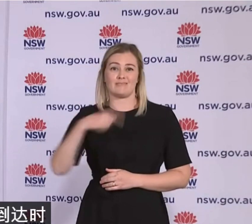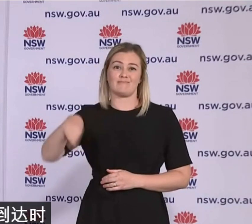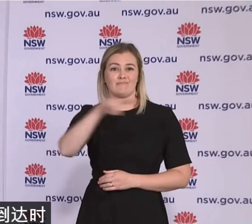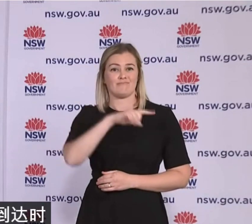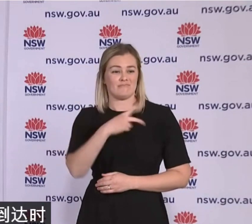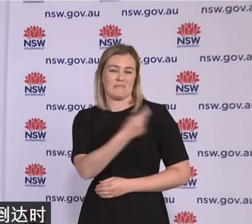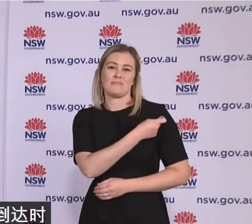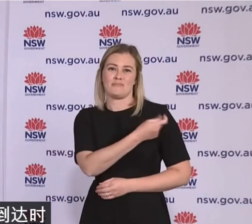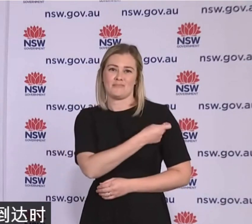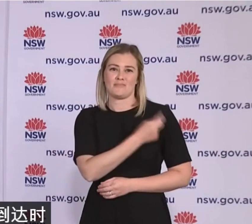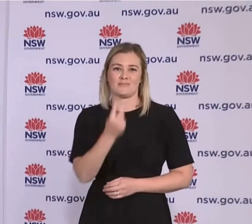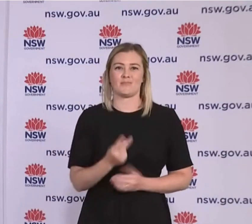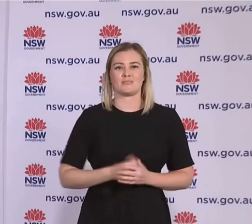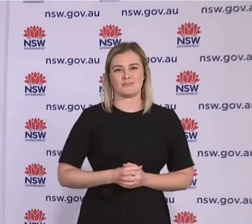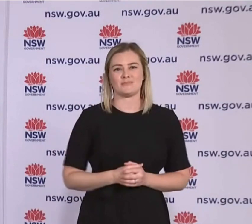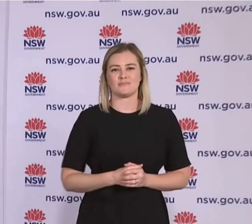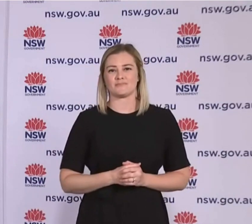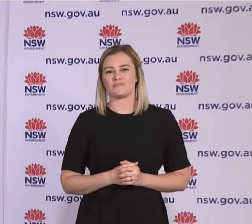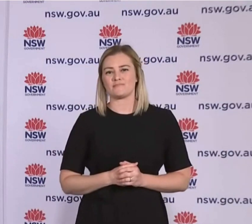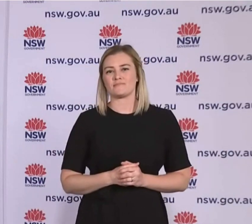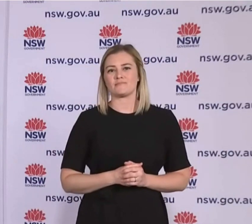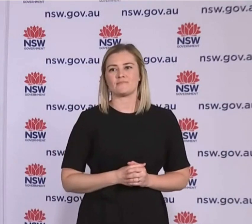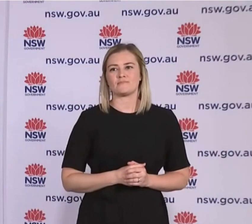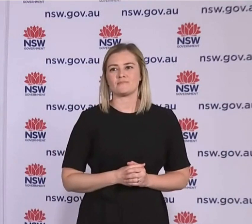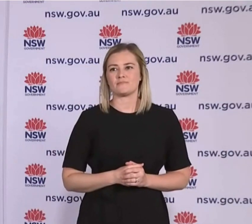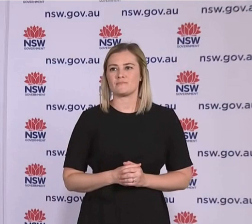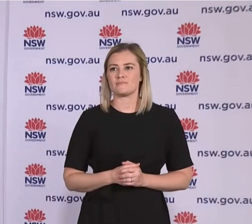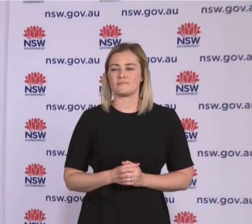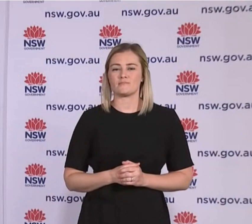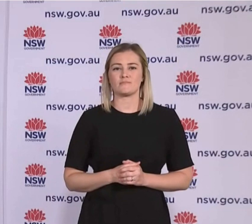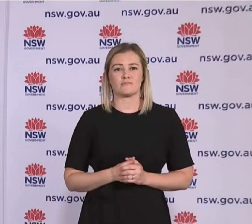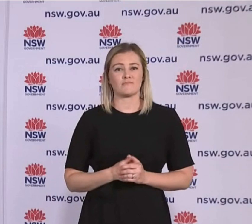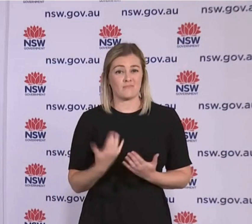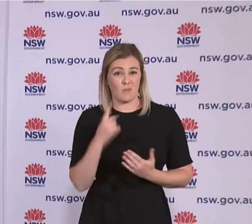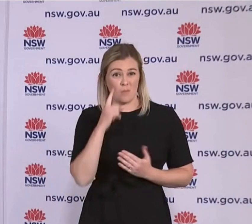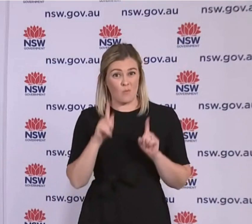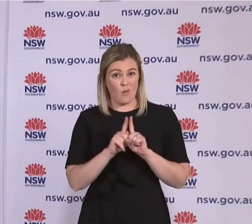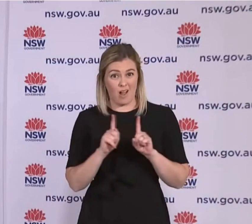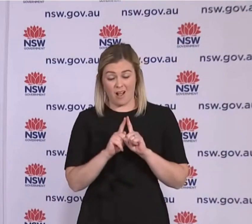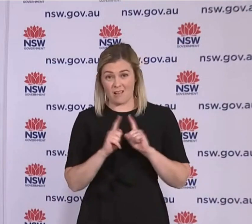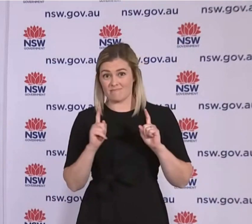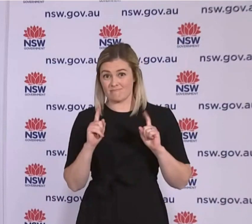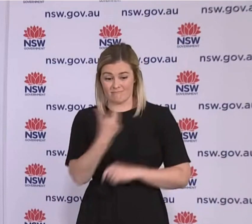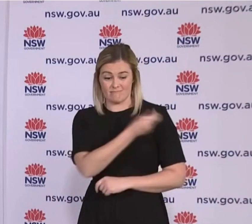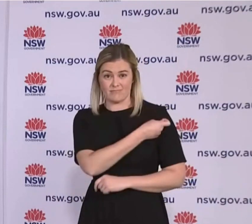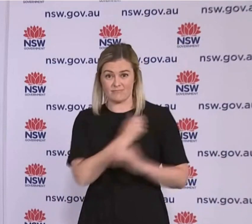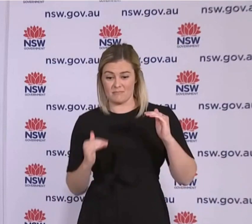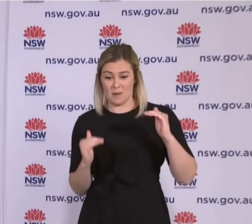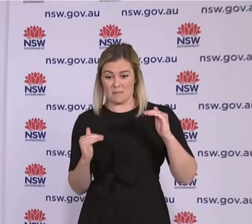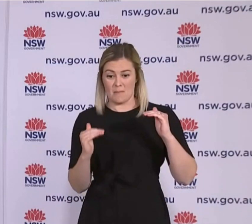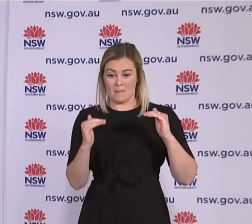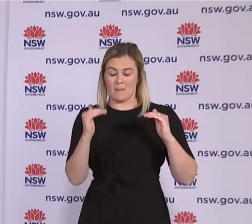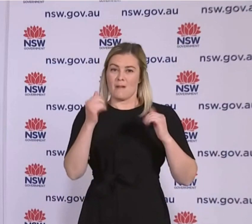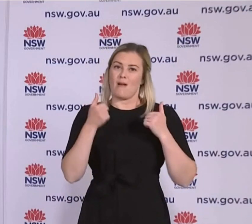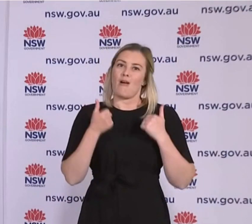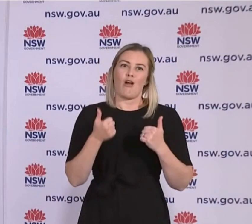least 90-something% first dose by the time we get to that. And in all likelihood, we are looking towards seeing those healthy figures.